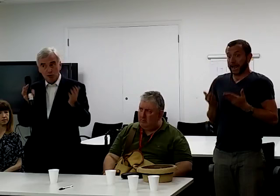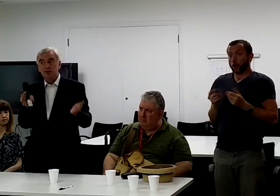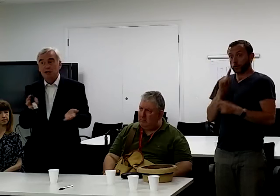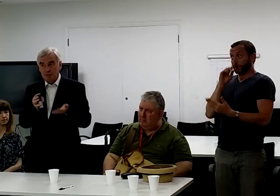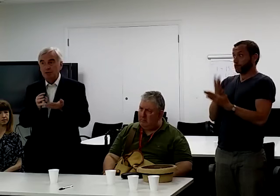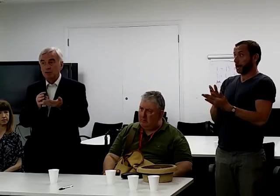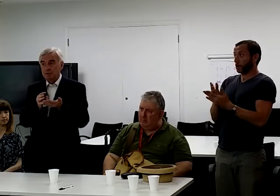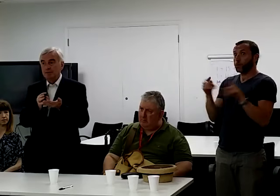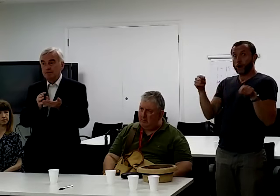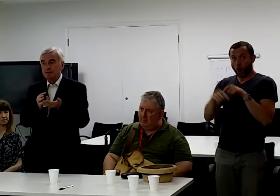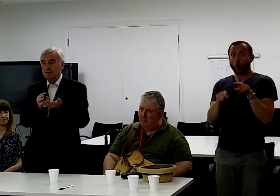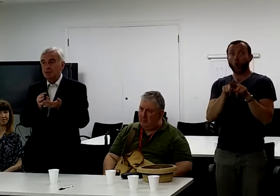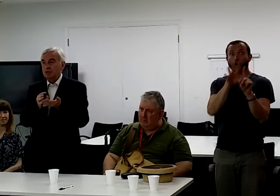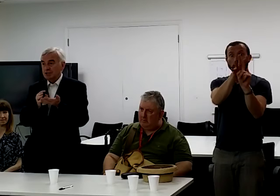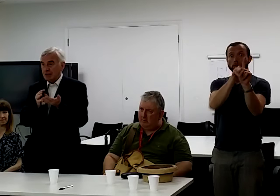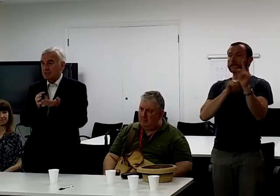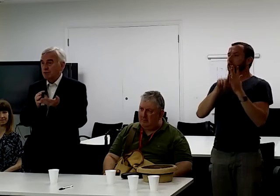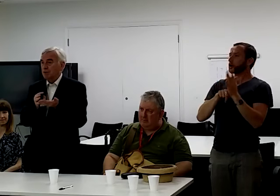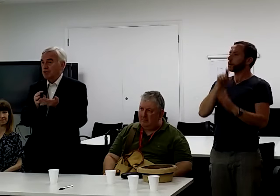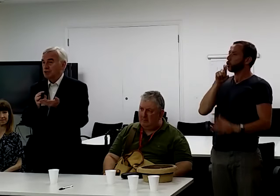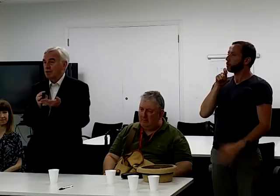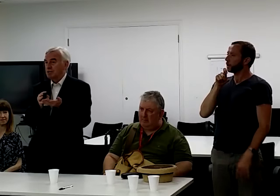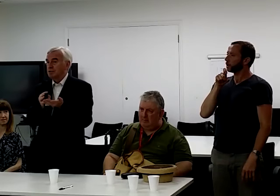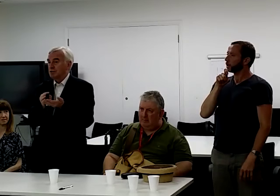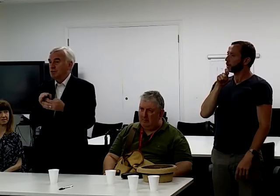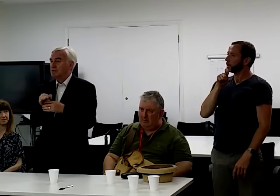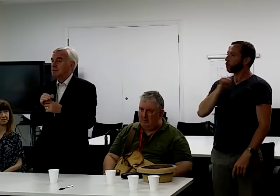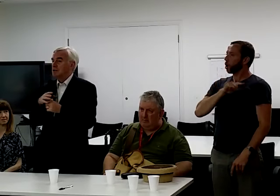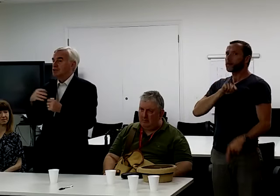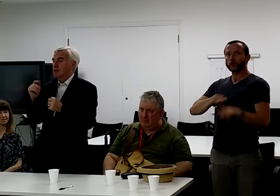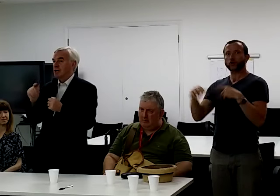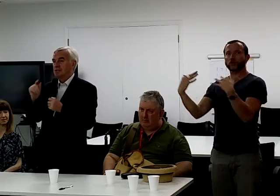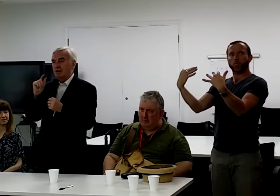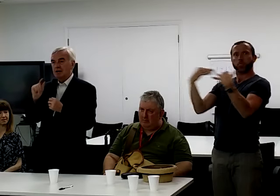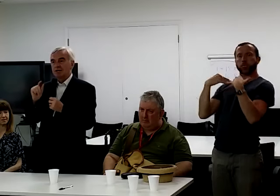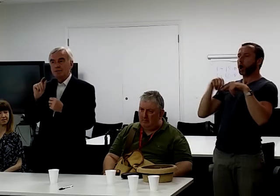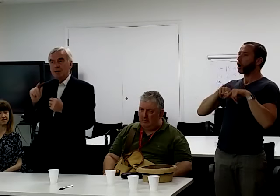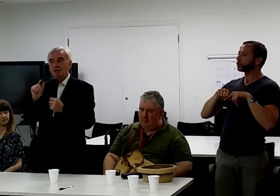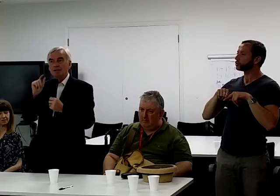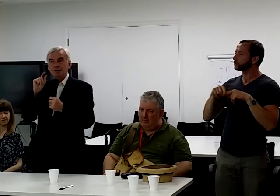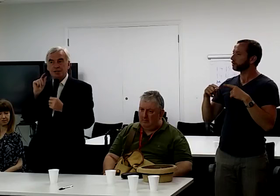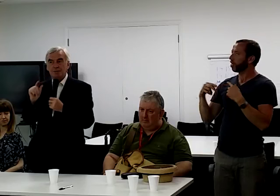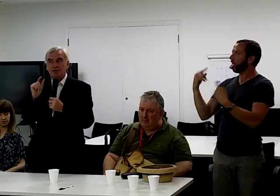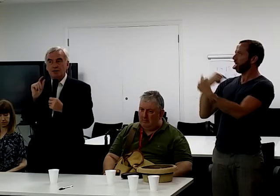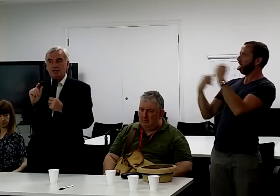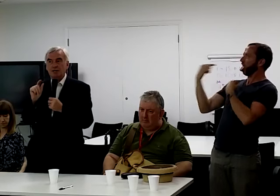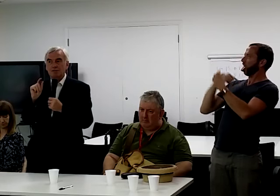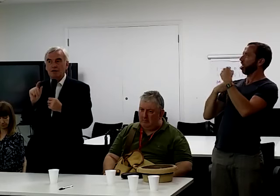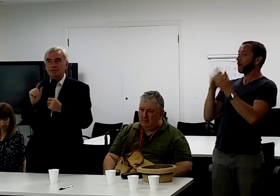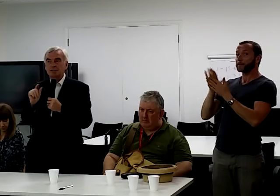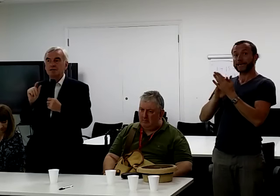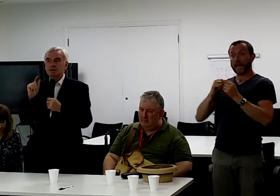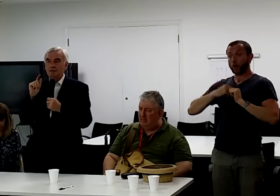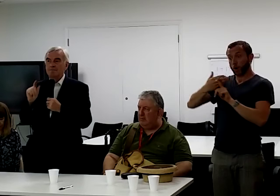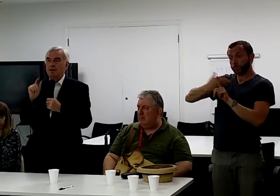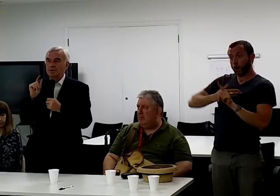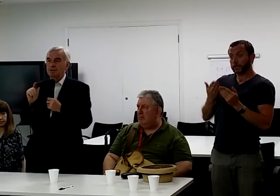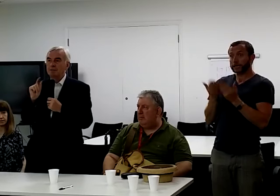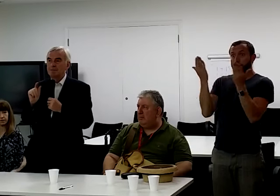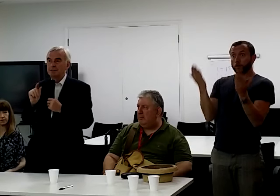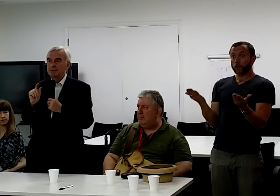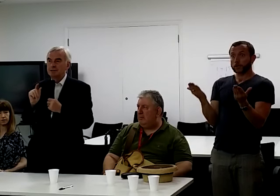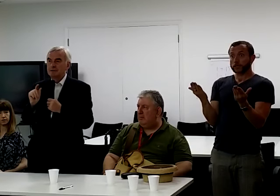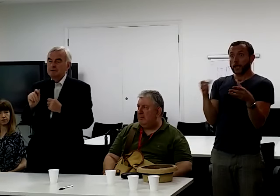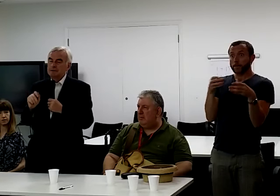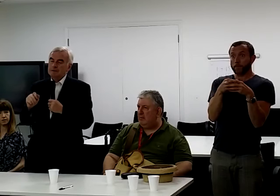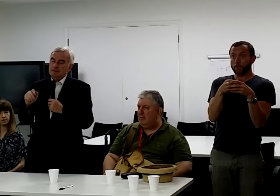frank, we're all Jeremy Corbyn. That's right. Because that's what they're trying to do. They're trying to undermine the democratic rights of